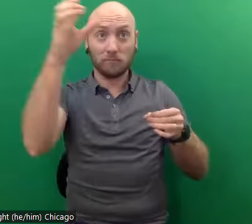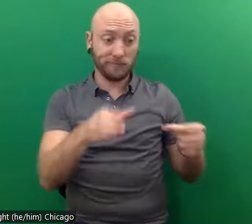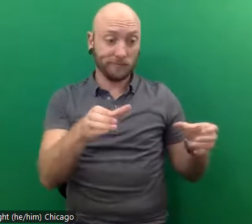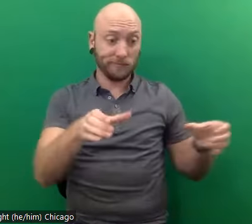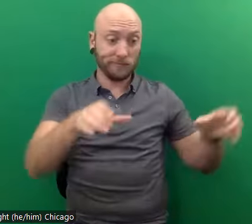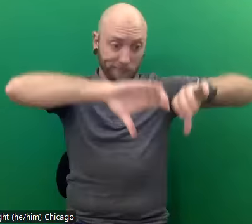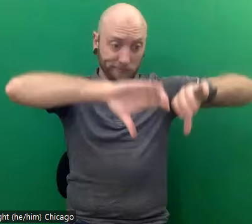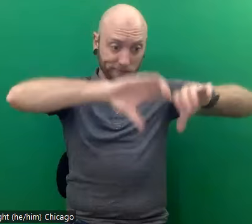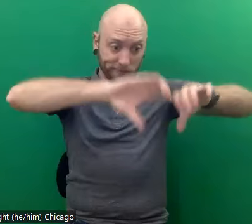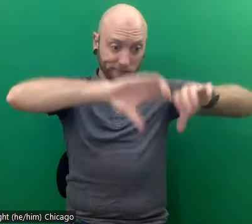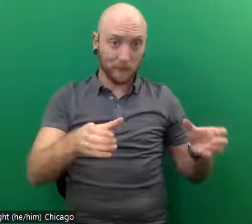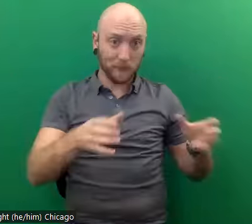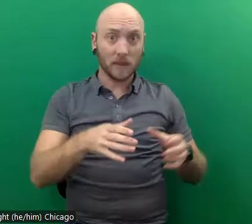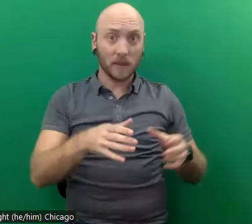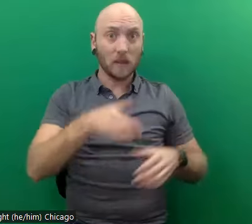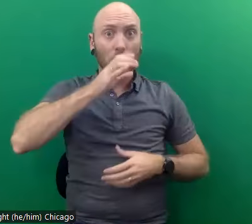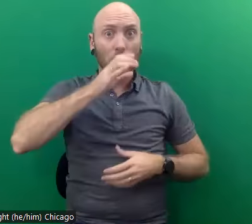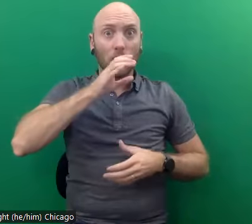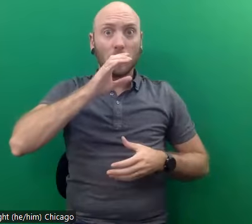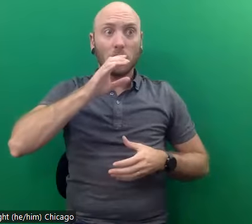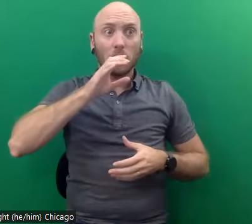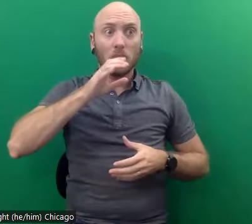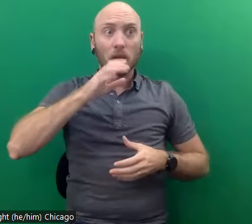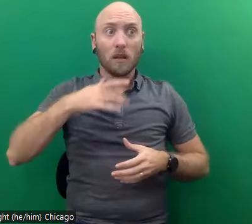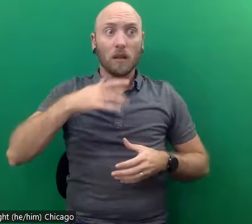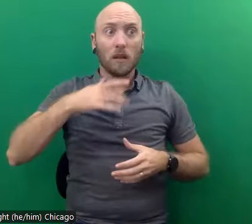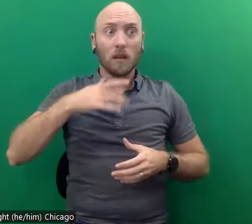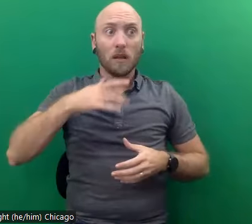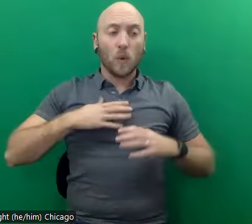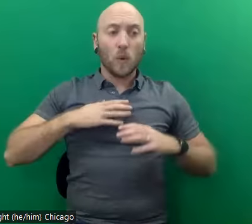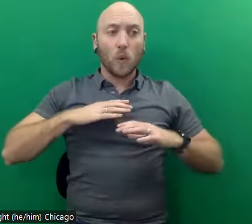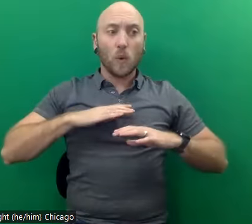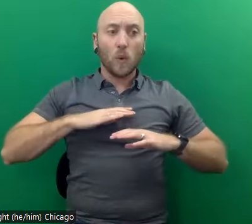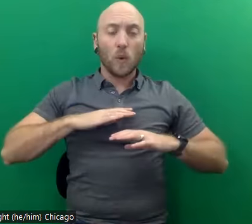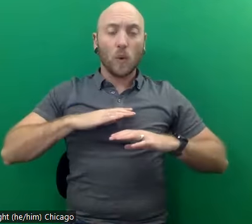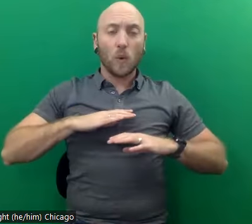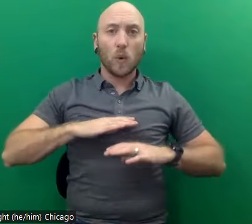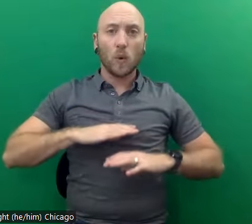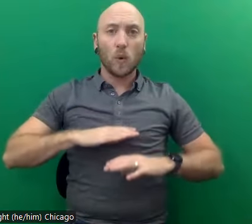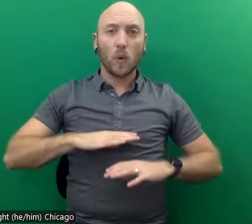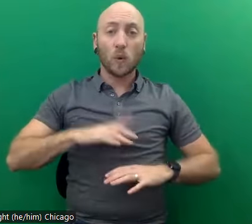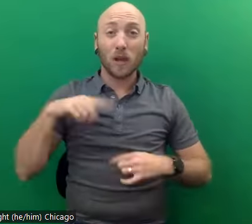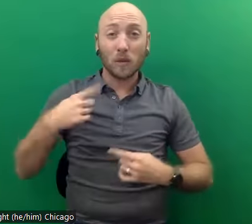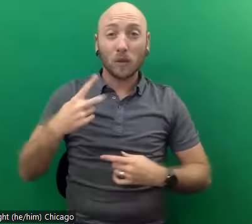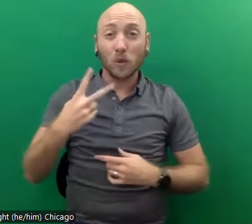a weight was lifted off my shoulders. For the first time in 2 years,